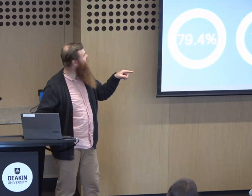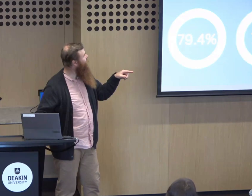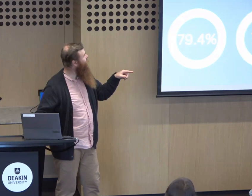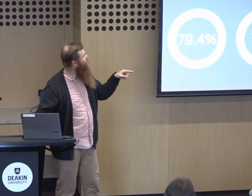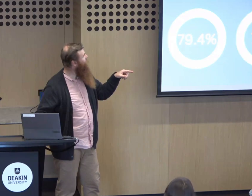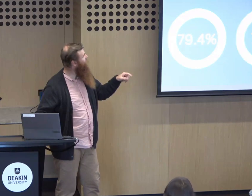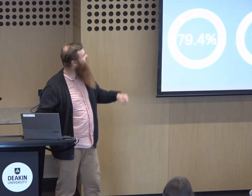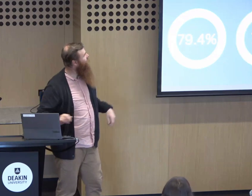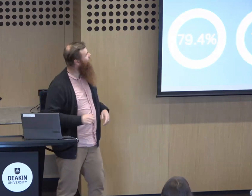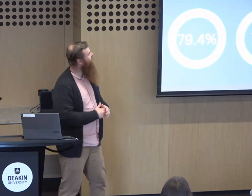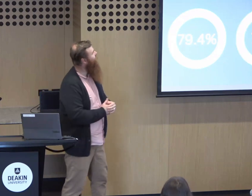question